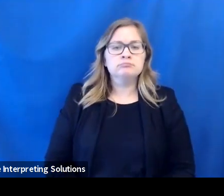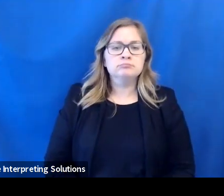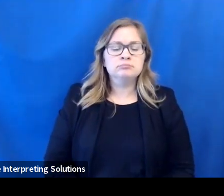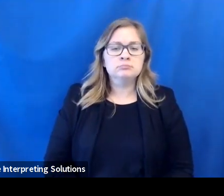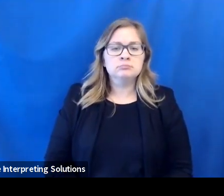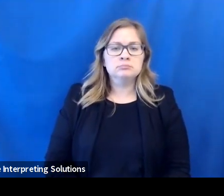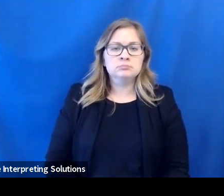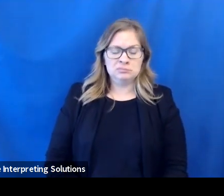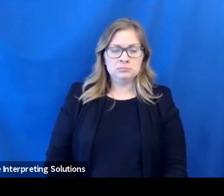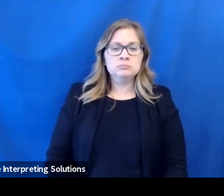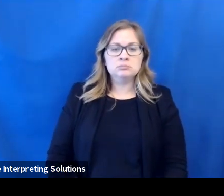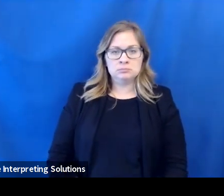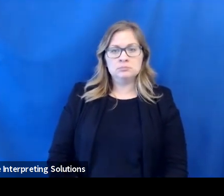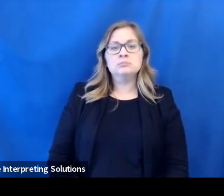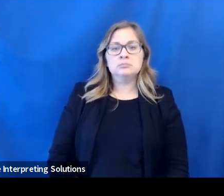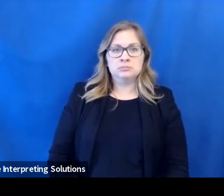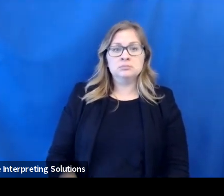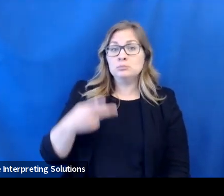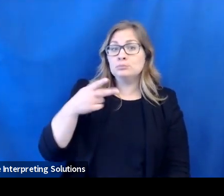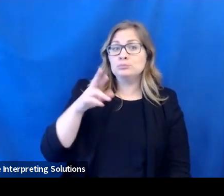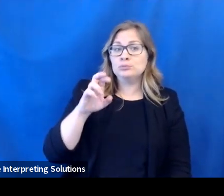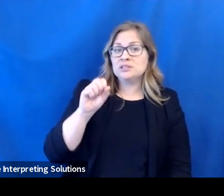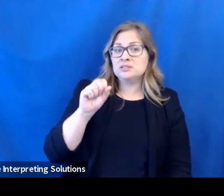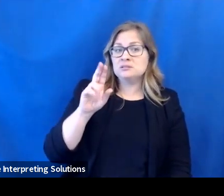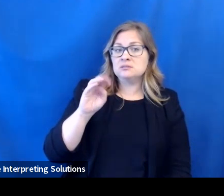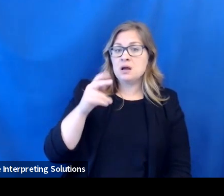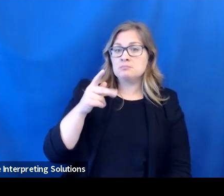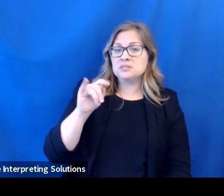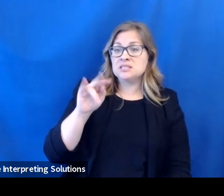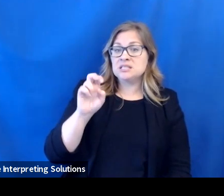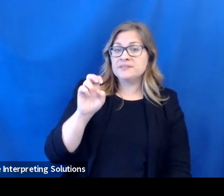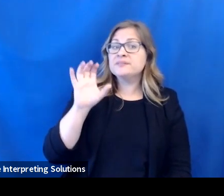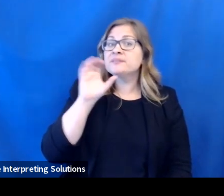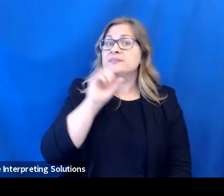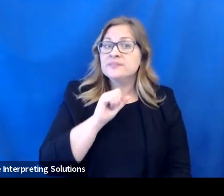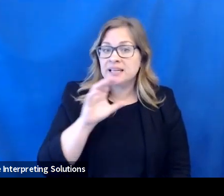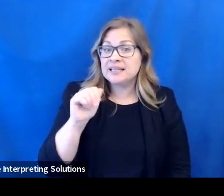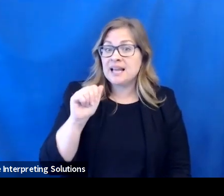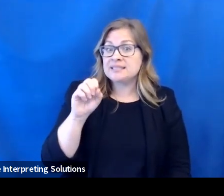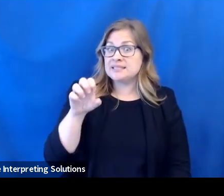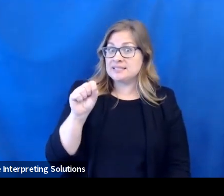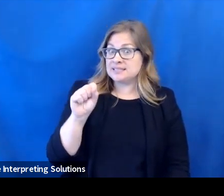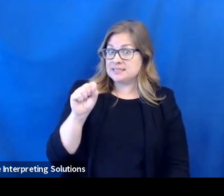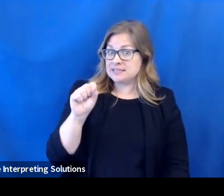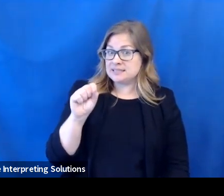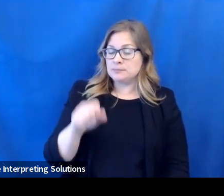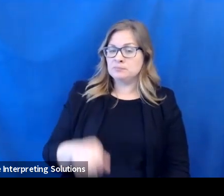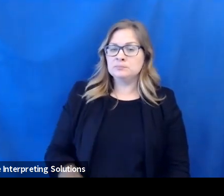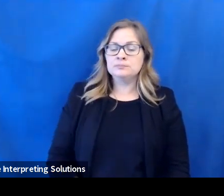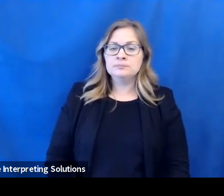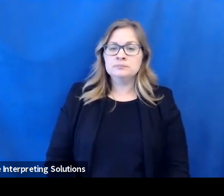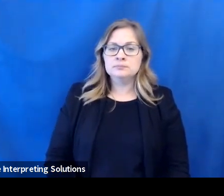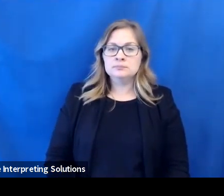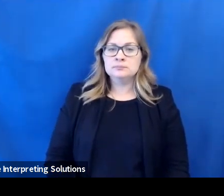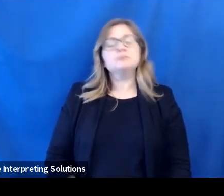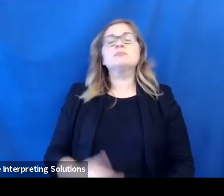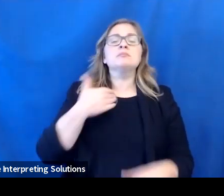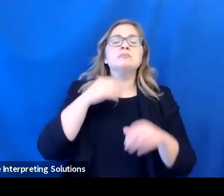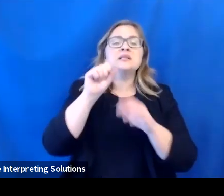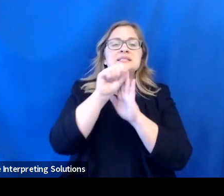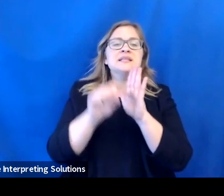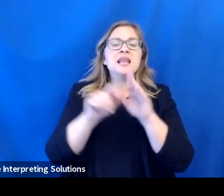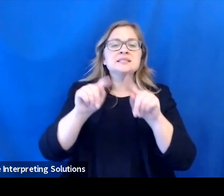there's a group called the Council of State and Territorial Epidemiologists, and they have been meeting to put together